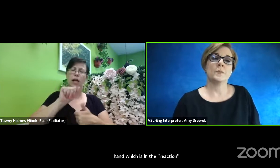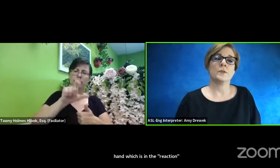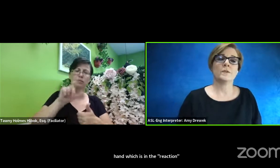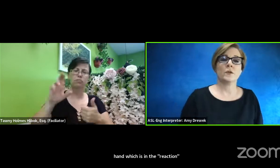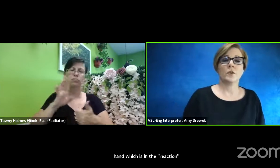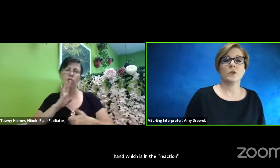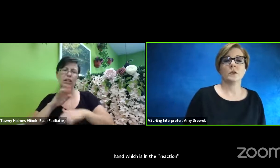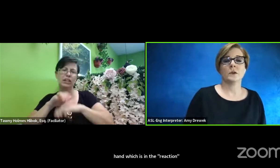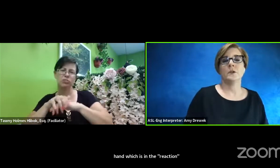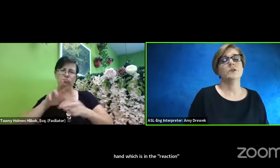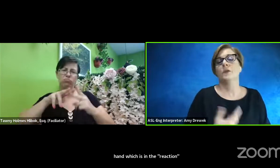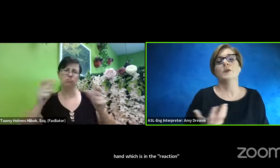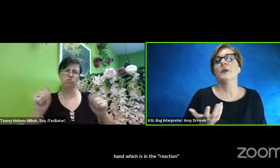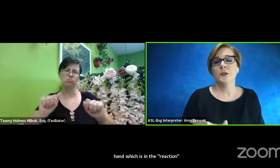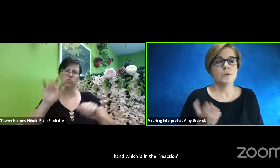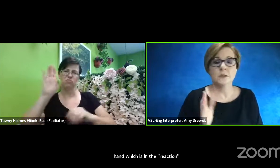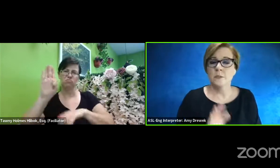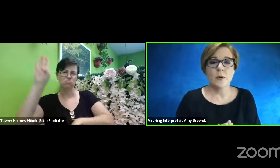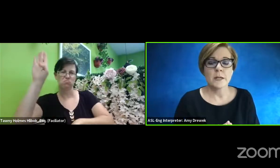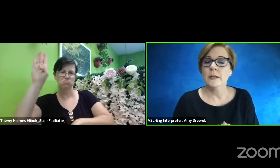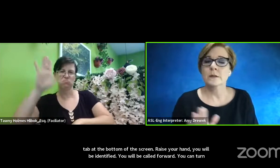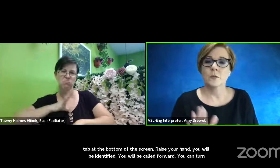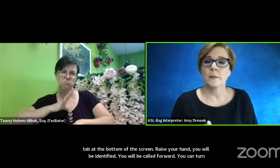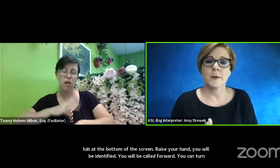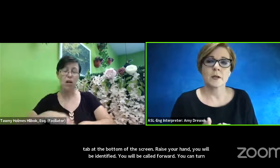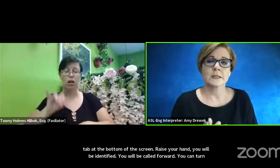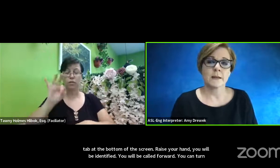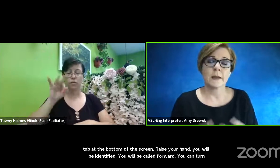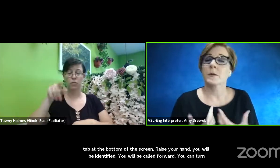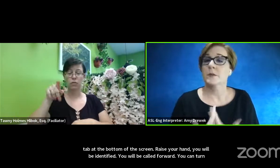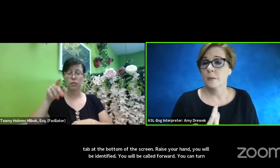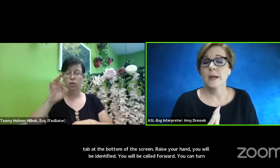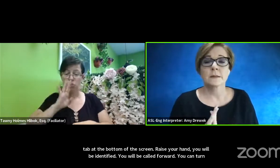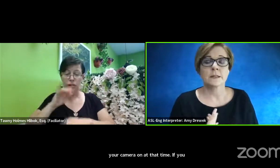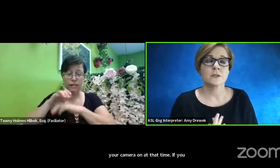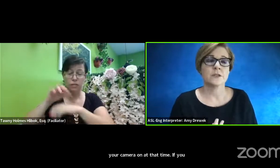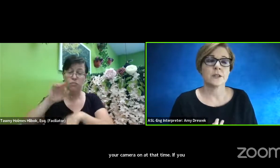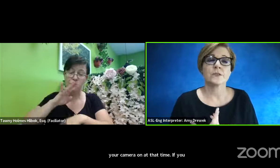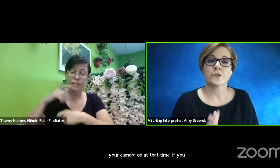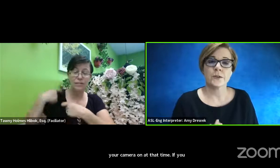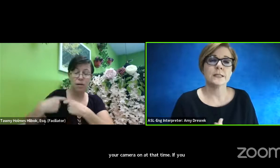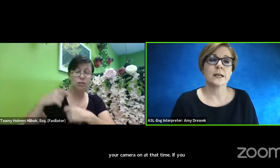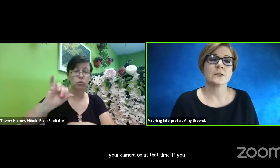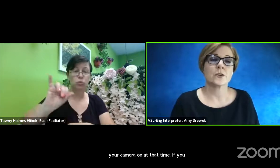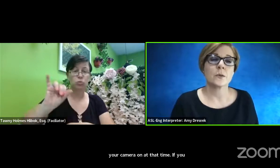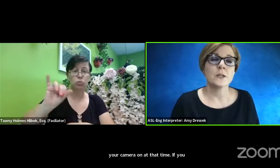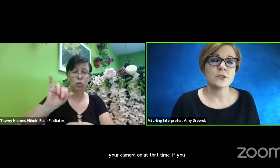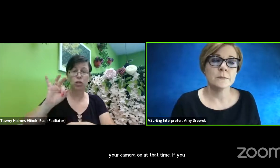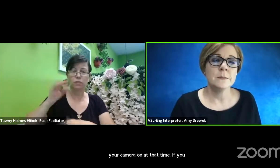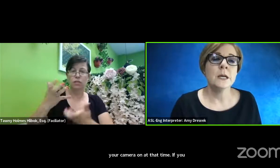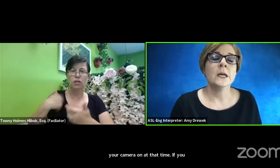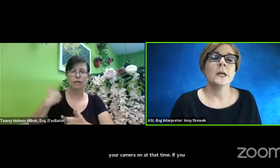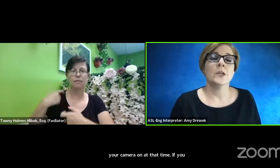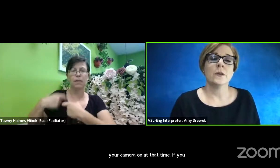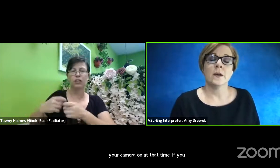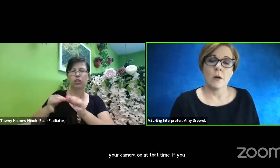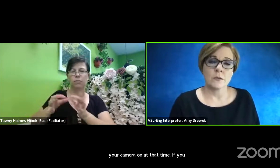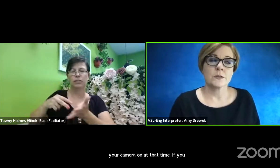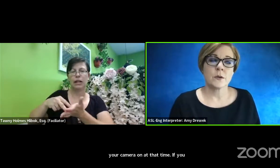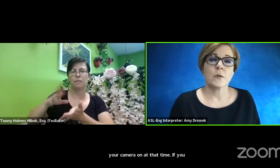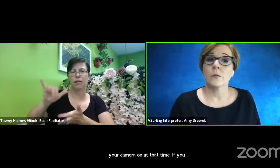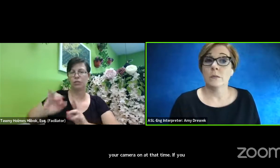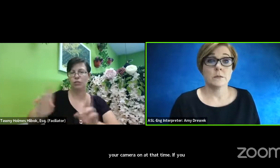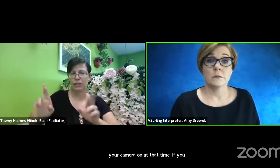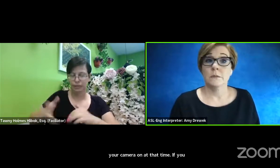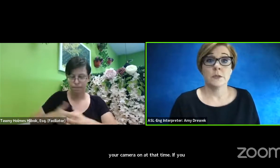If you would prefer, so you could use spoken English or American Sign Language, we would ask that you share your screen to ask your question. You can